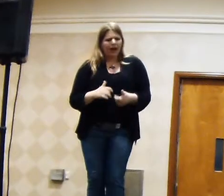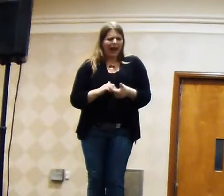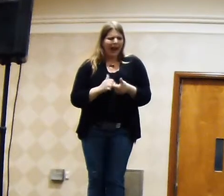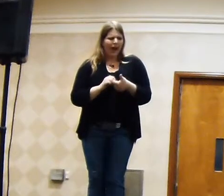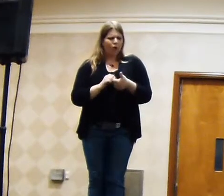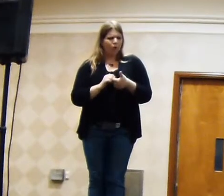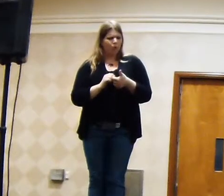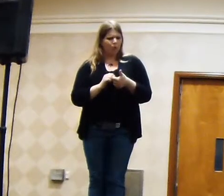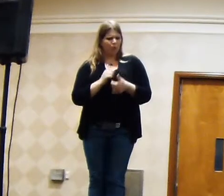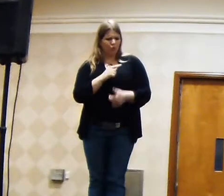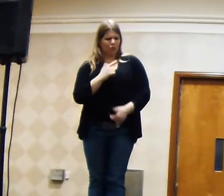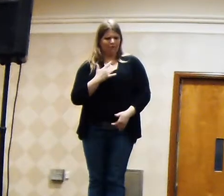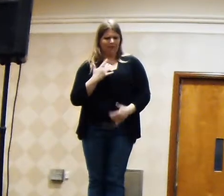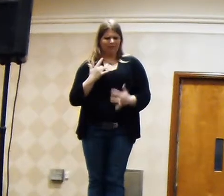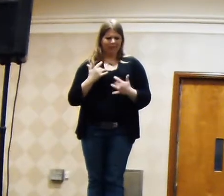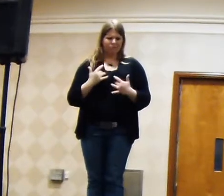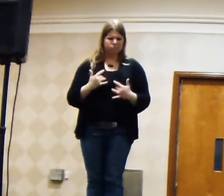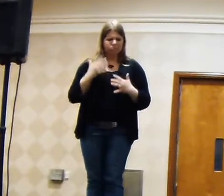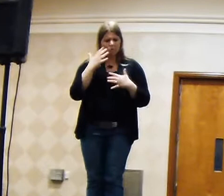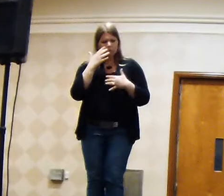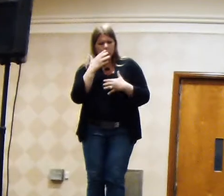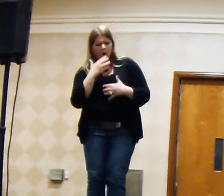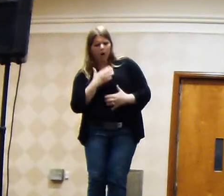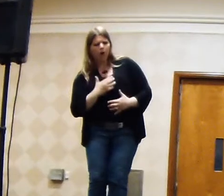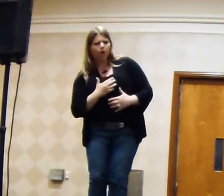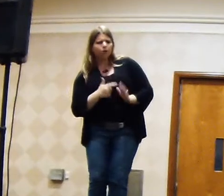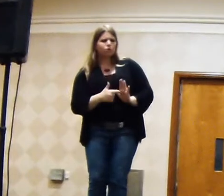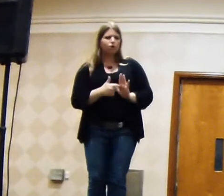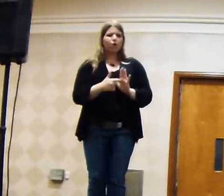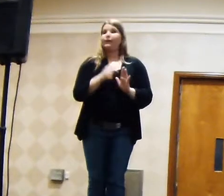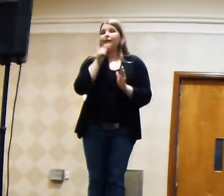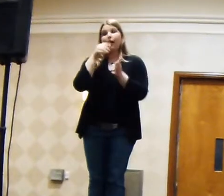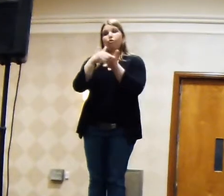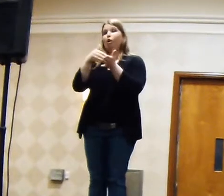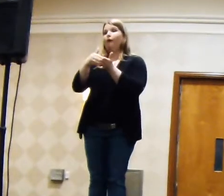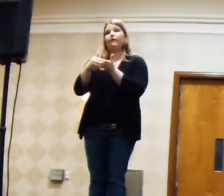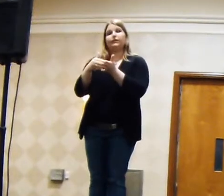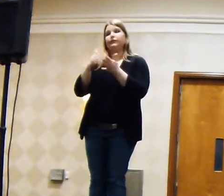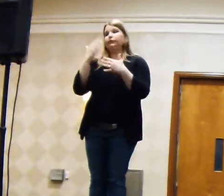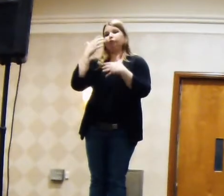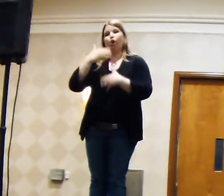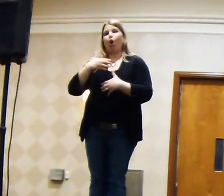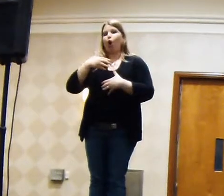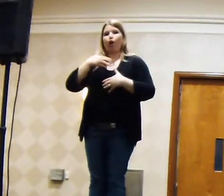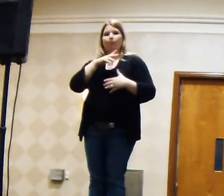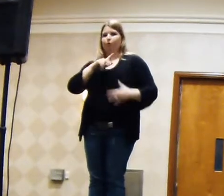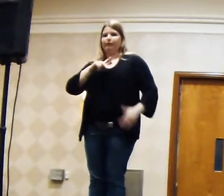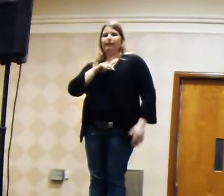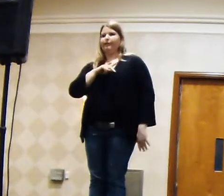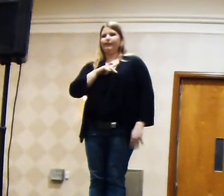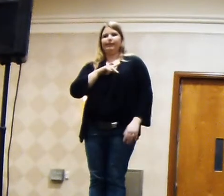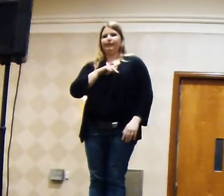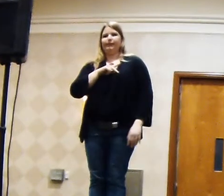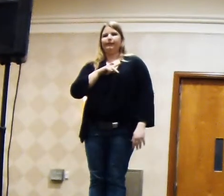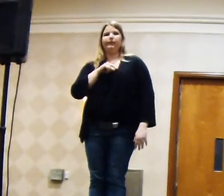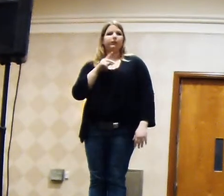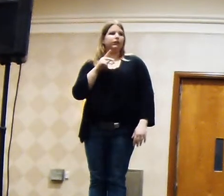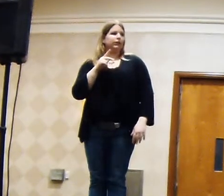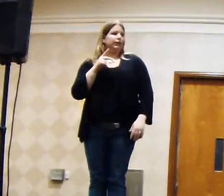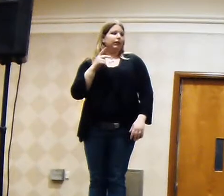like, that dark side? Well, not too often, really. I mean, maybe I did Cabaret